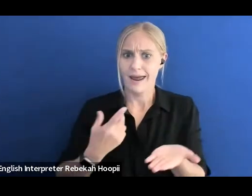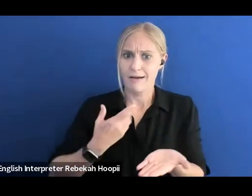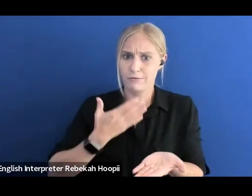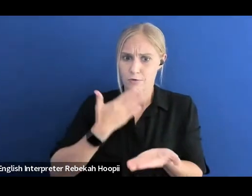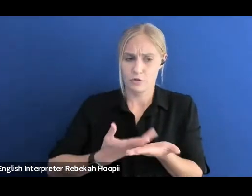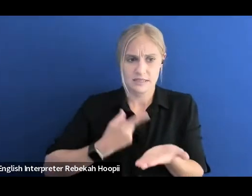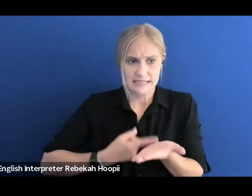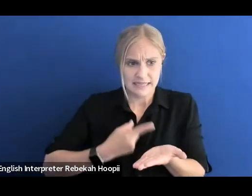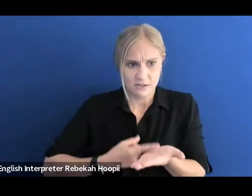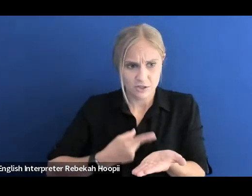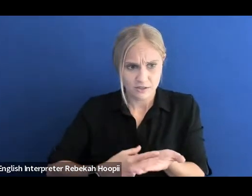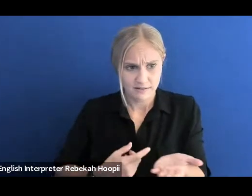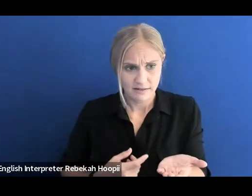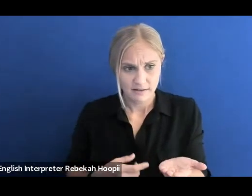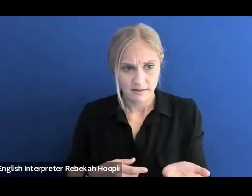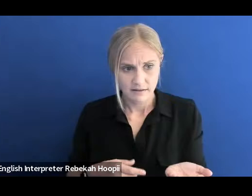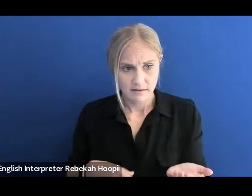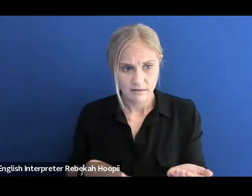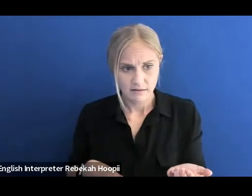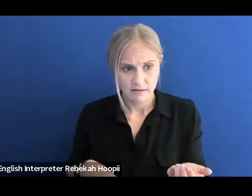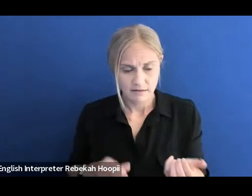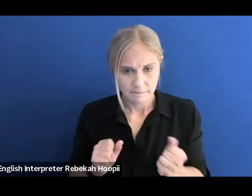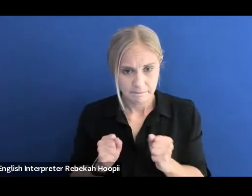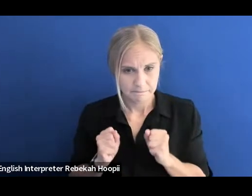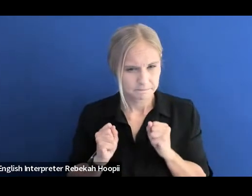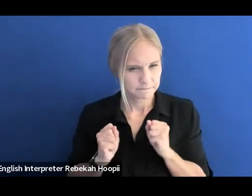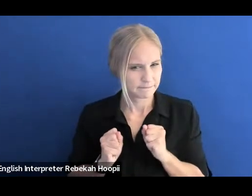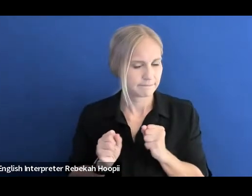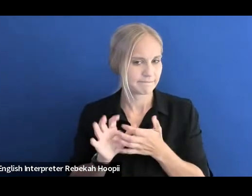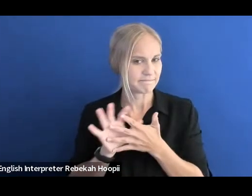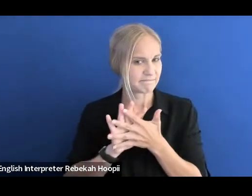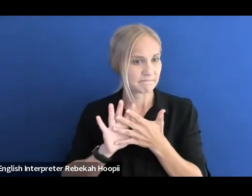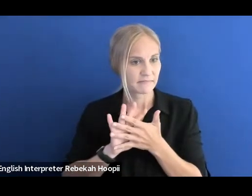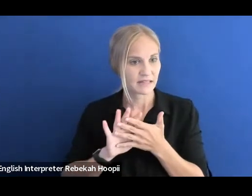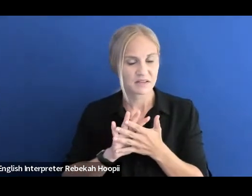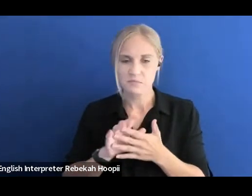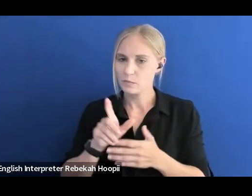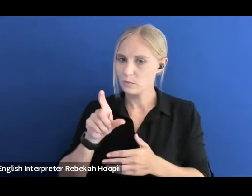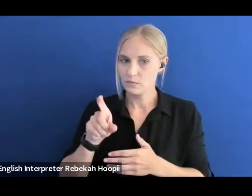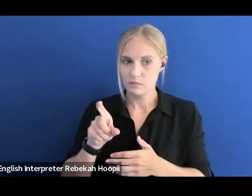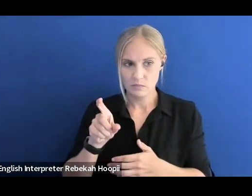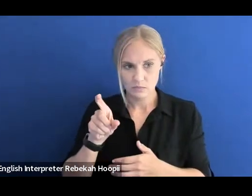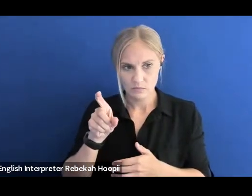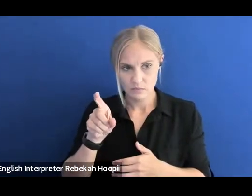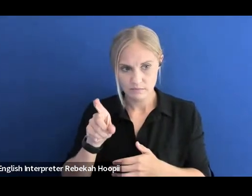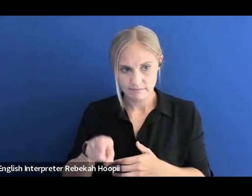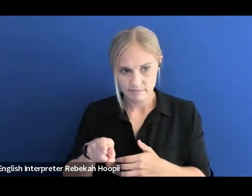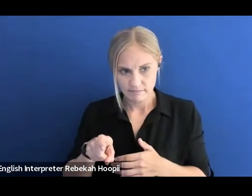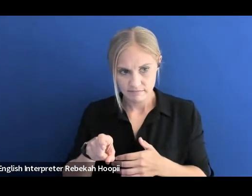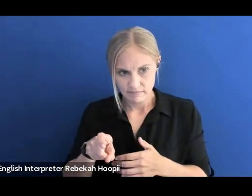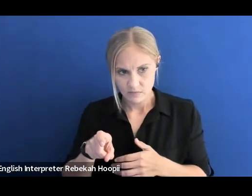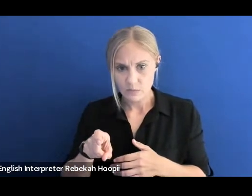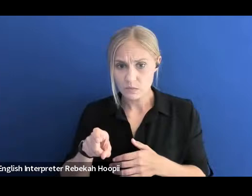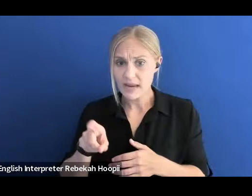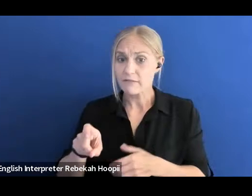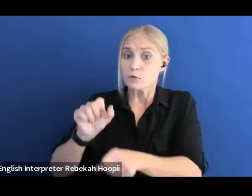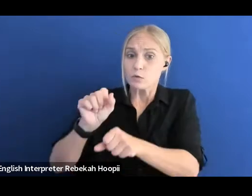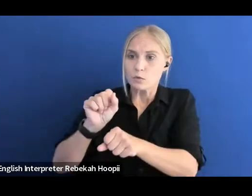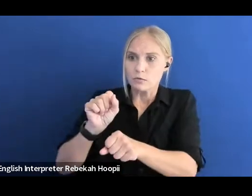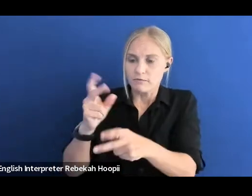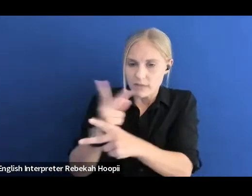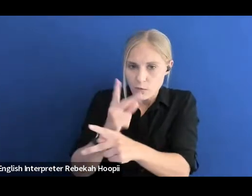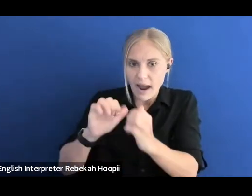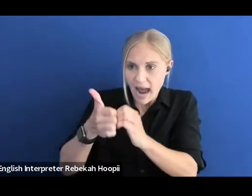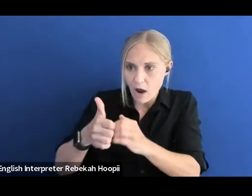$750-something billion budget a year. We can reallocate that to better ways to work with other countries. And,